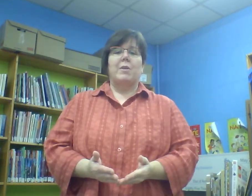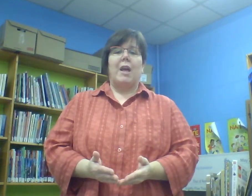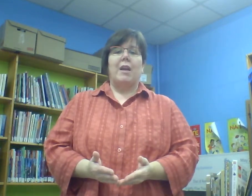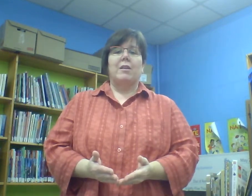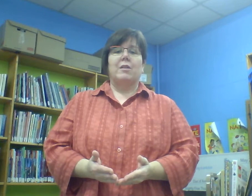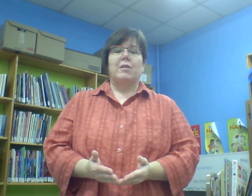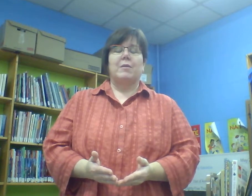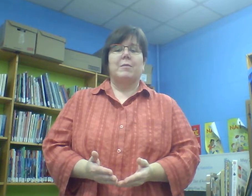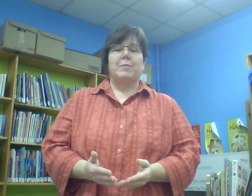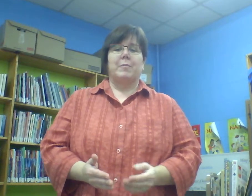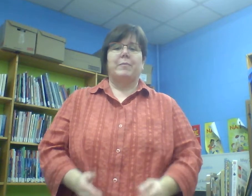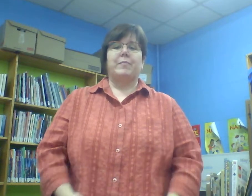place.